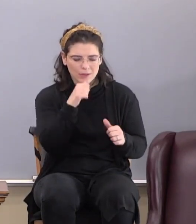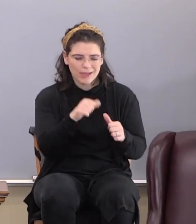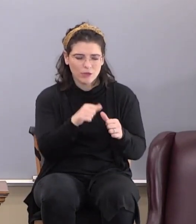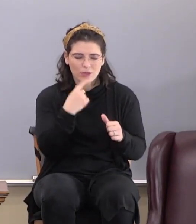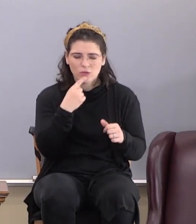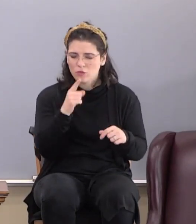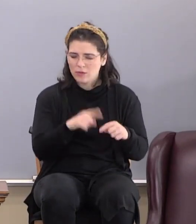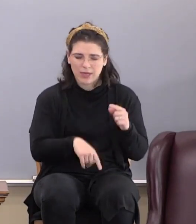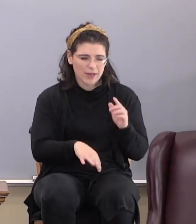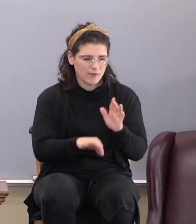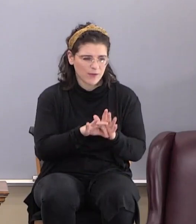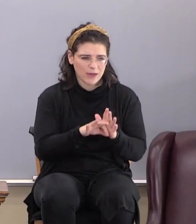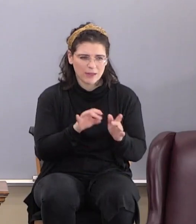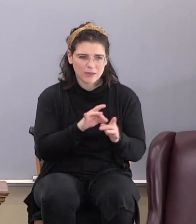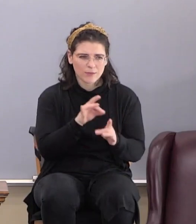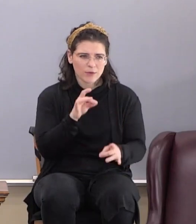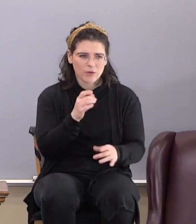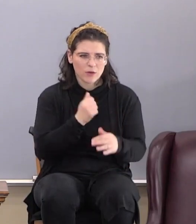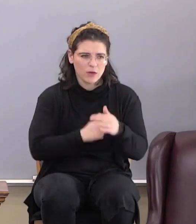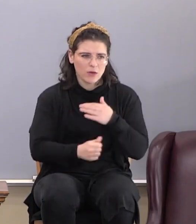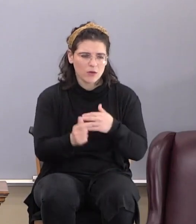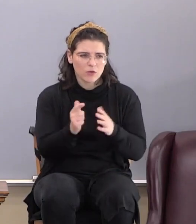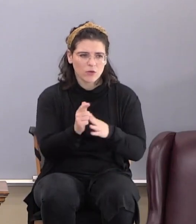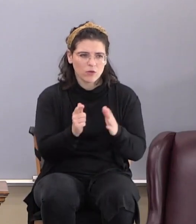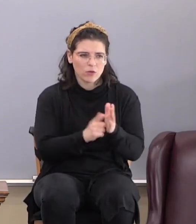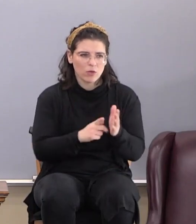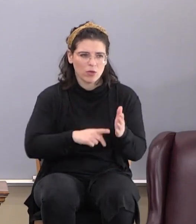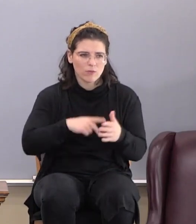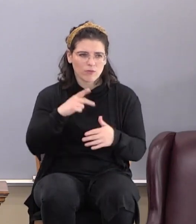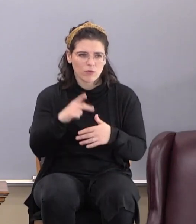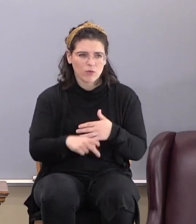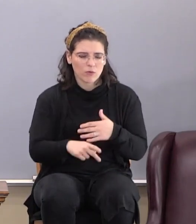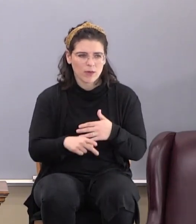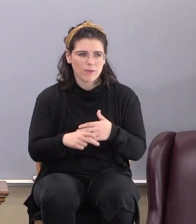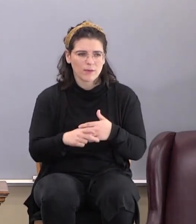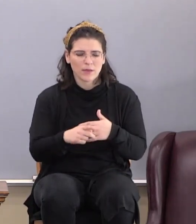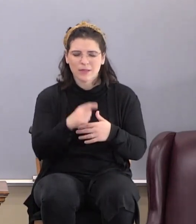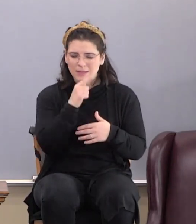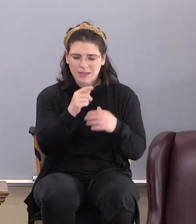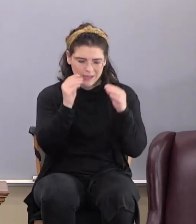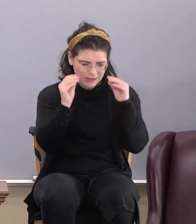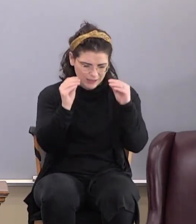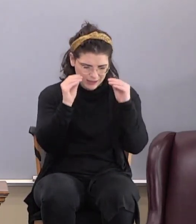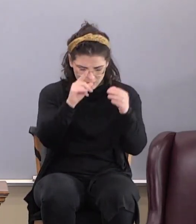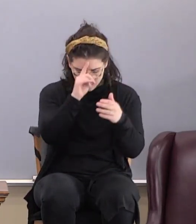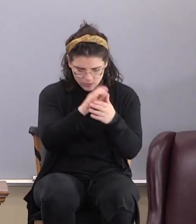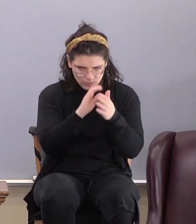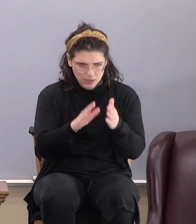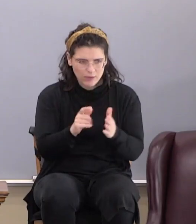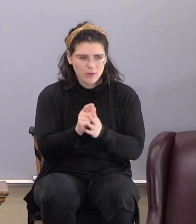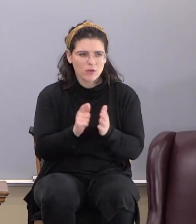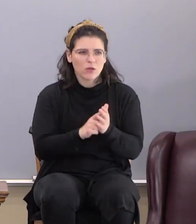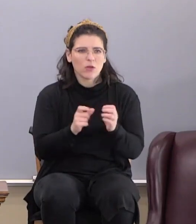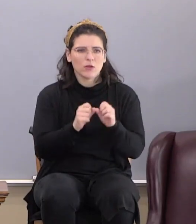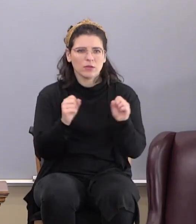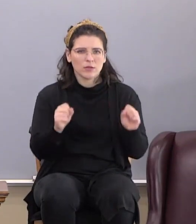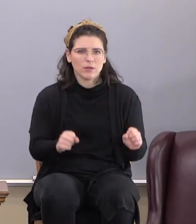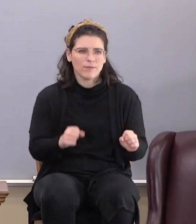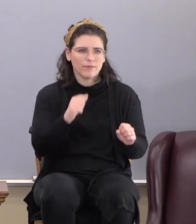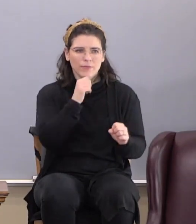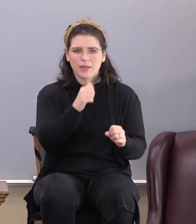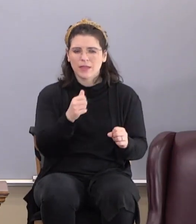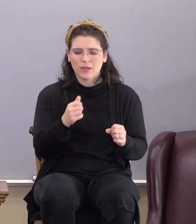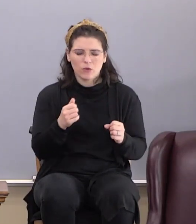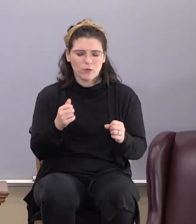not going to find the spirit under the law program. He is not teaching the believer the law system. He is not